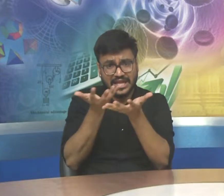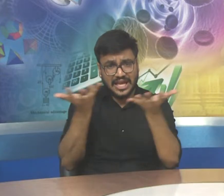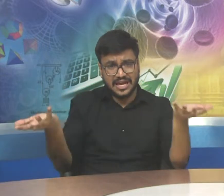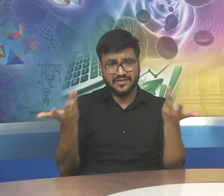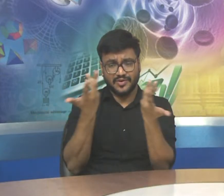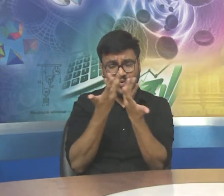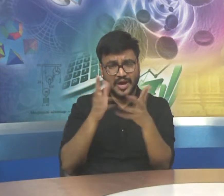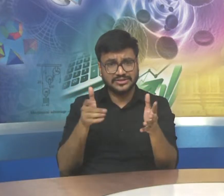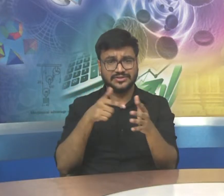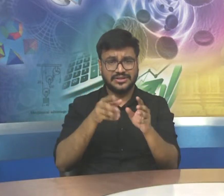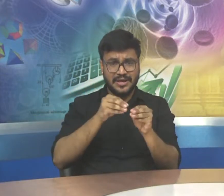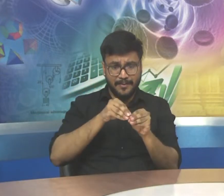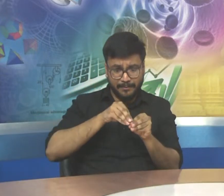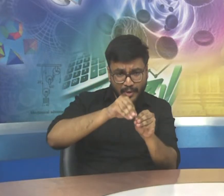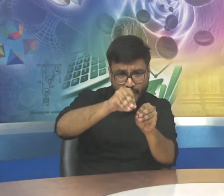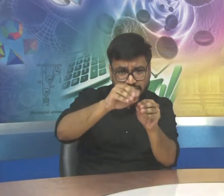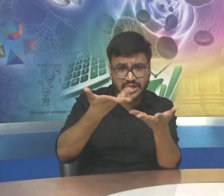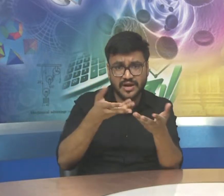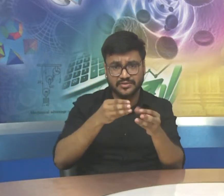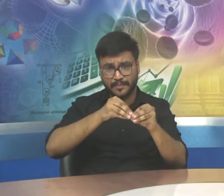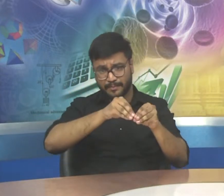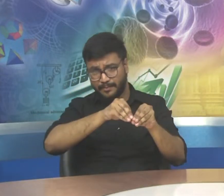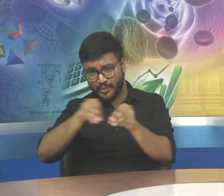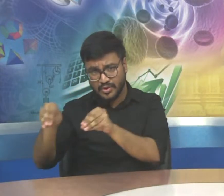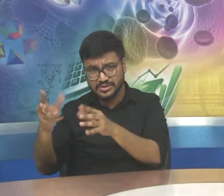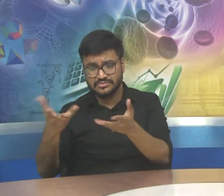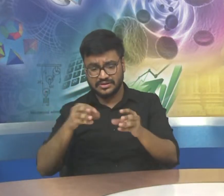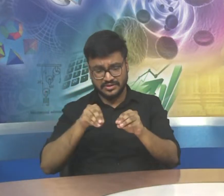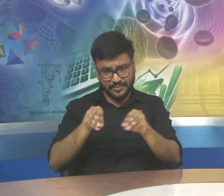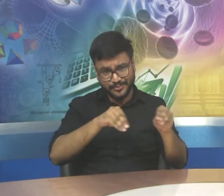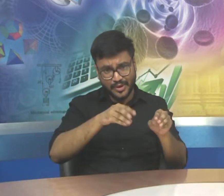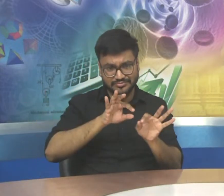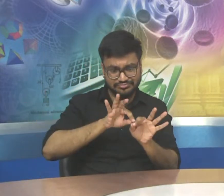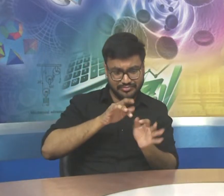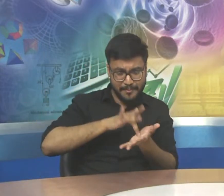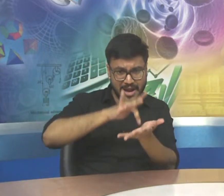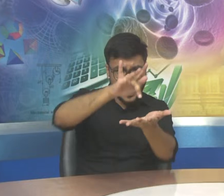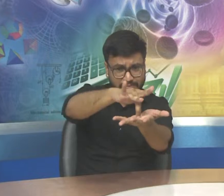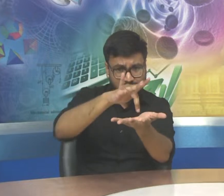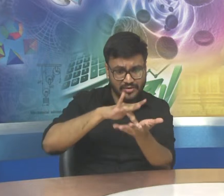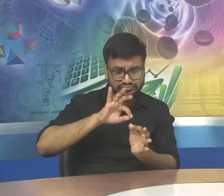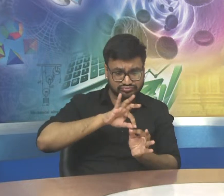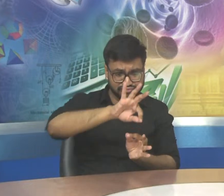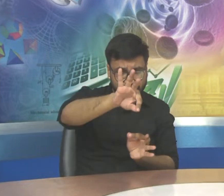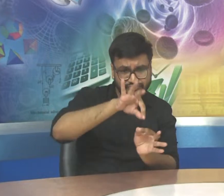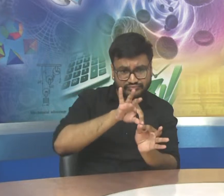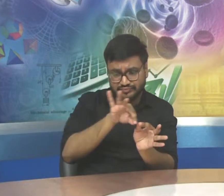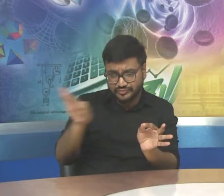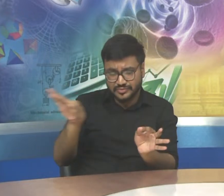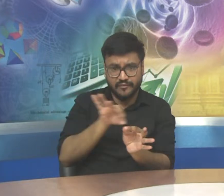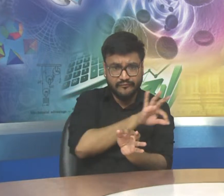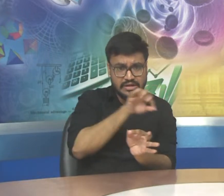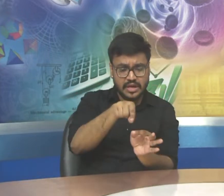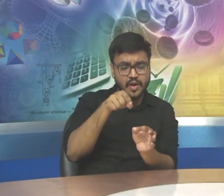What is work? Work is done when a force causes an object to move